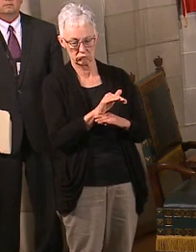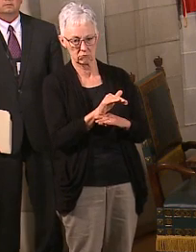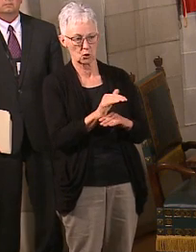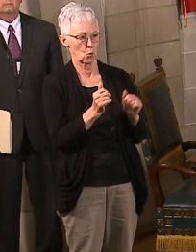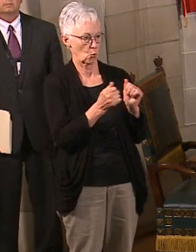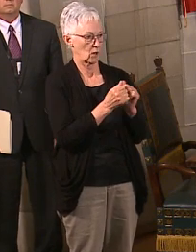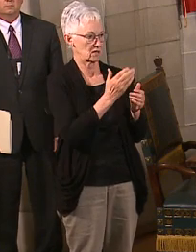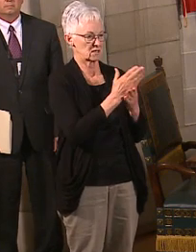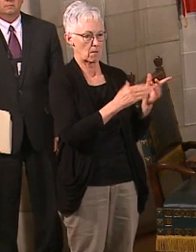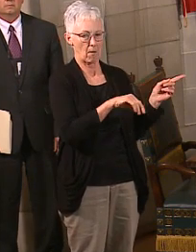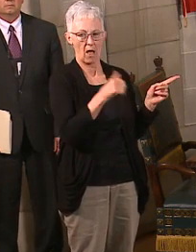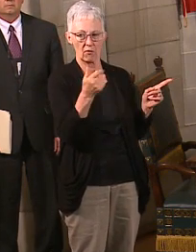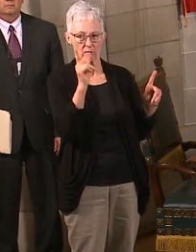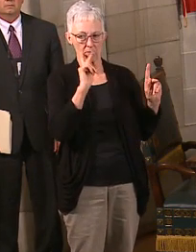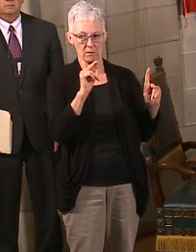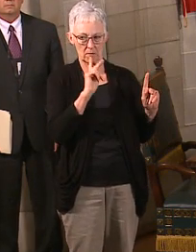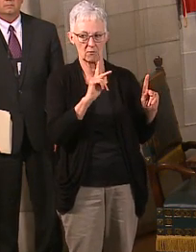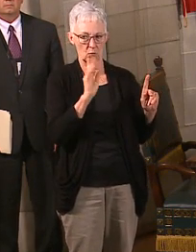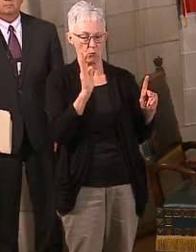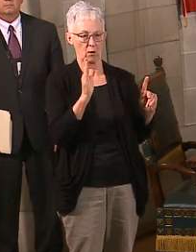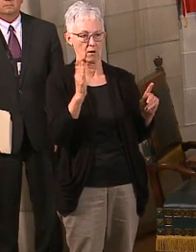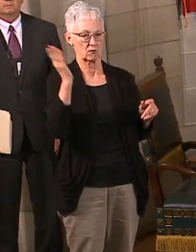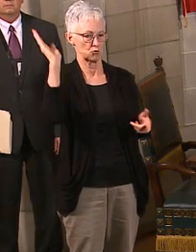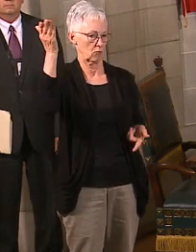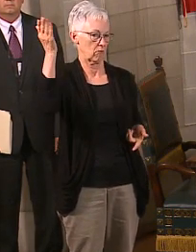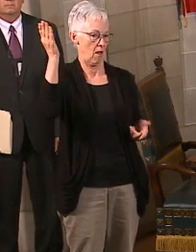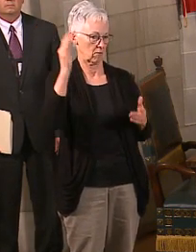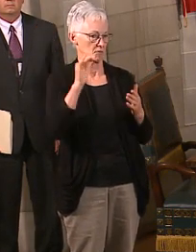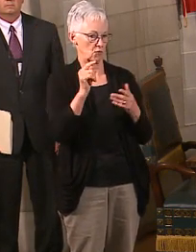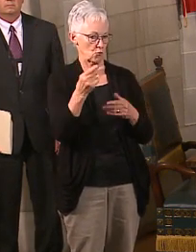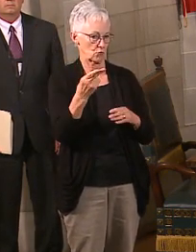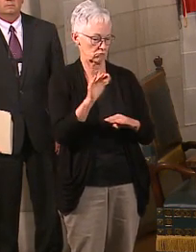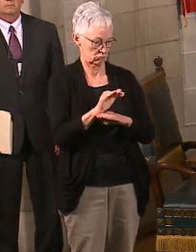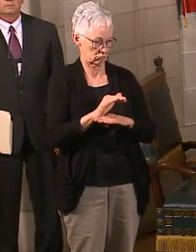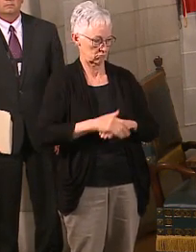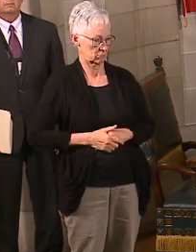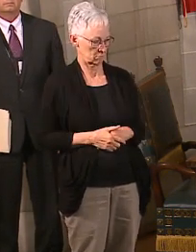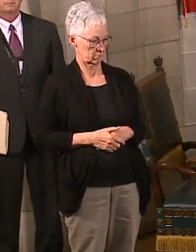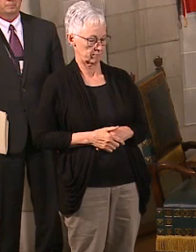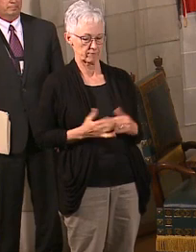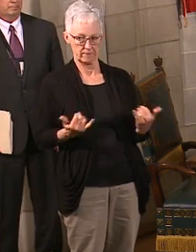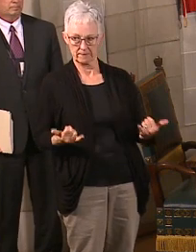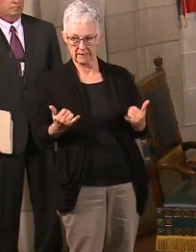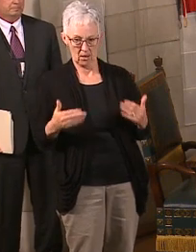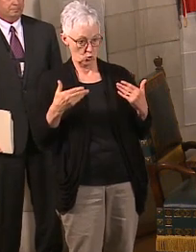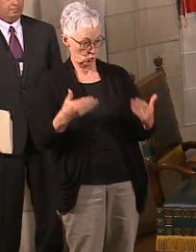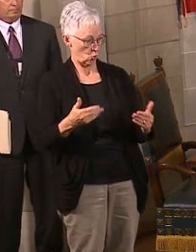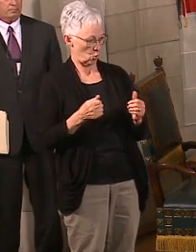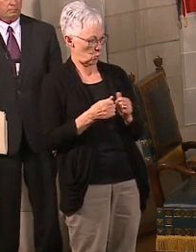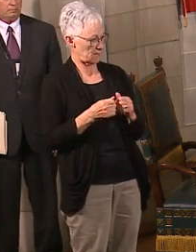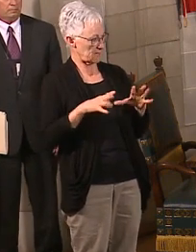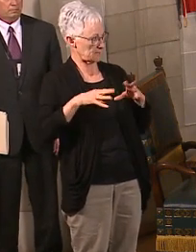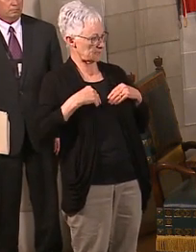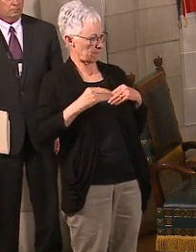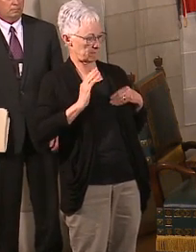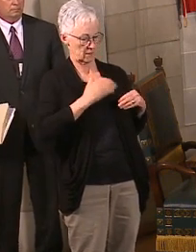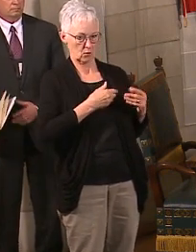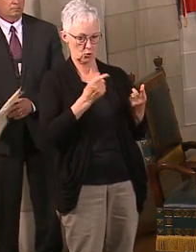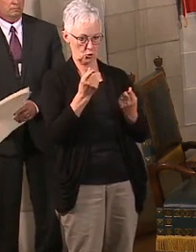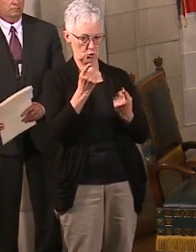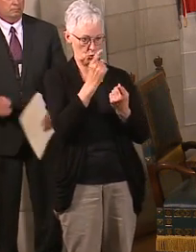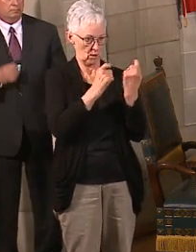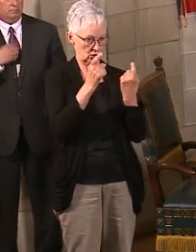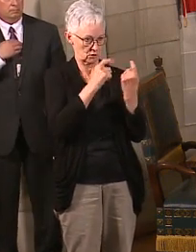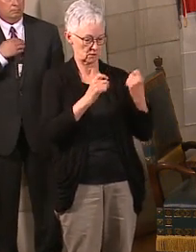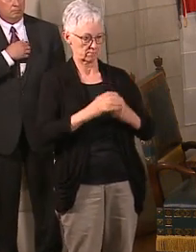probably some other guests as well next week too. So with that, I'm going to go ahead and go into the Q&A. And I know we've already got some questions